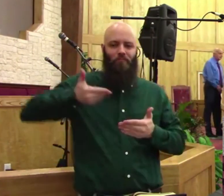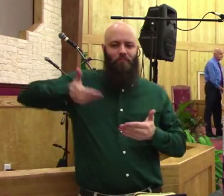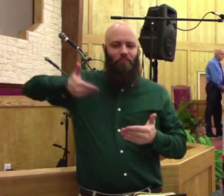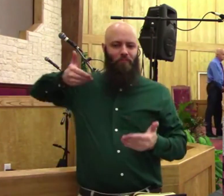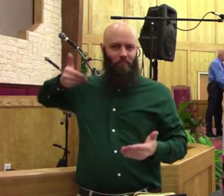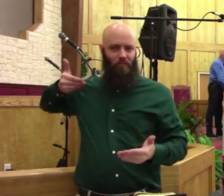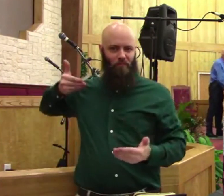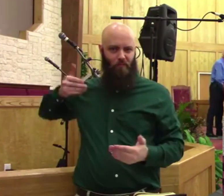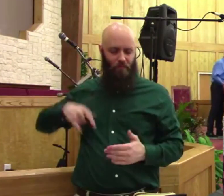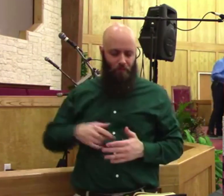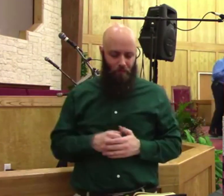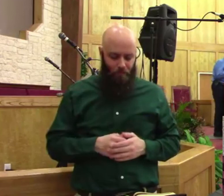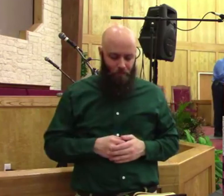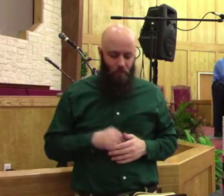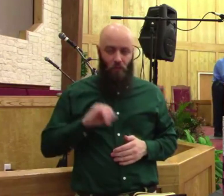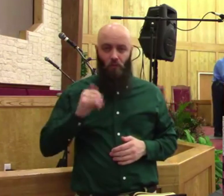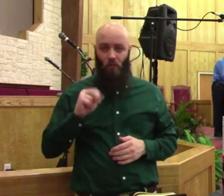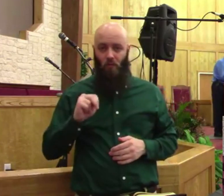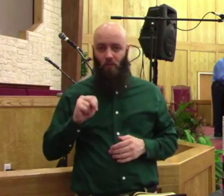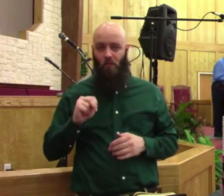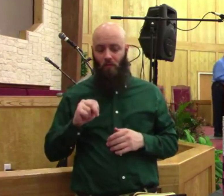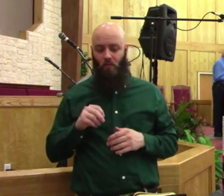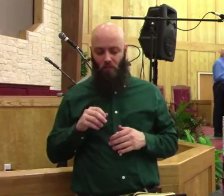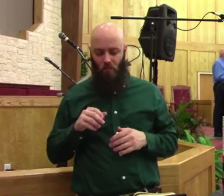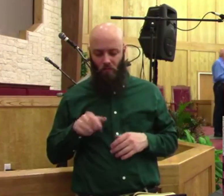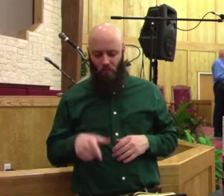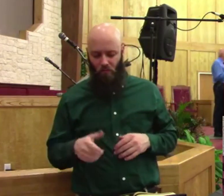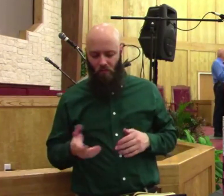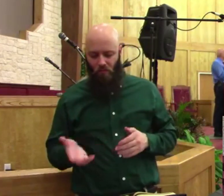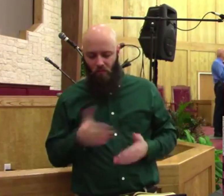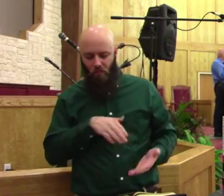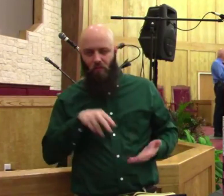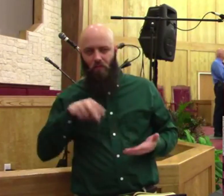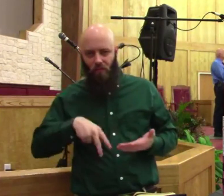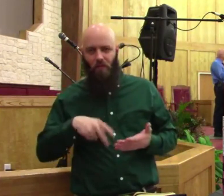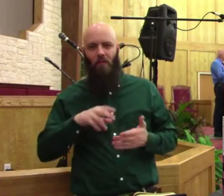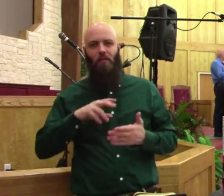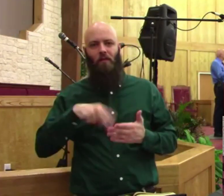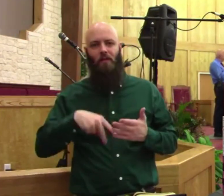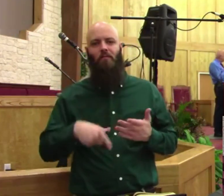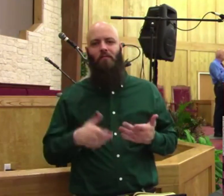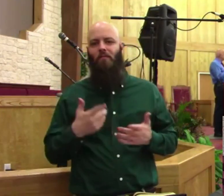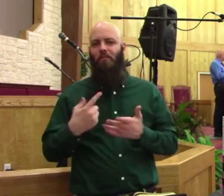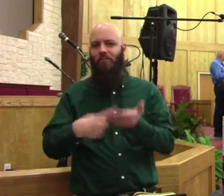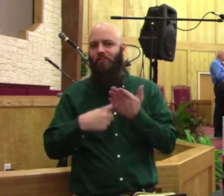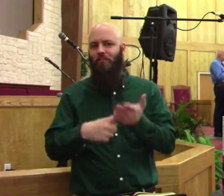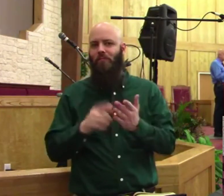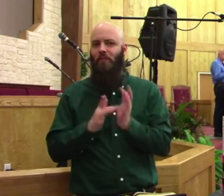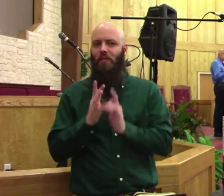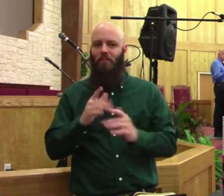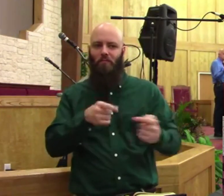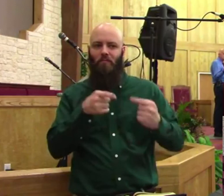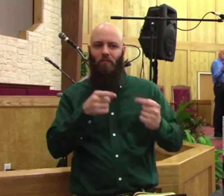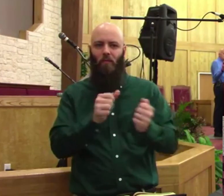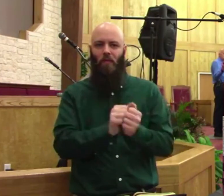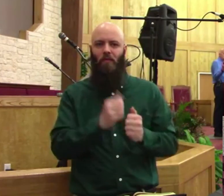8, verse 39, Jesus is discussing with the Jews. And, of course, they're always back and forth in Yahya